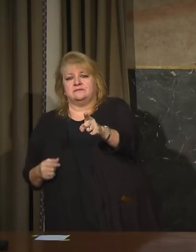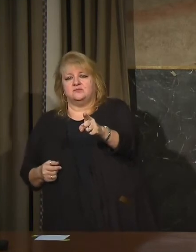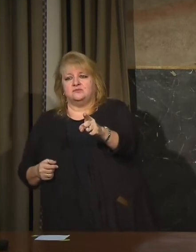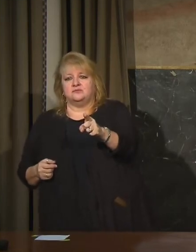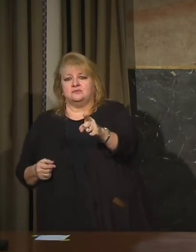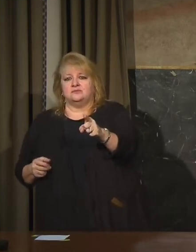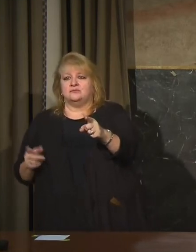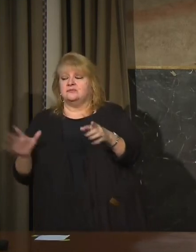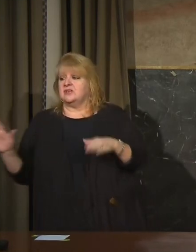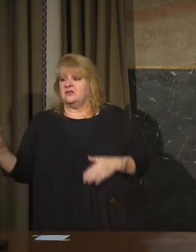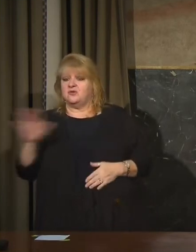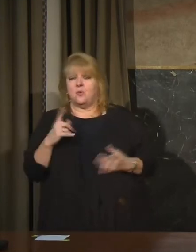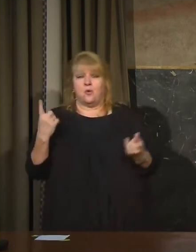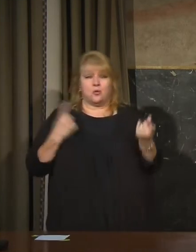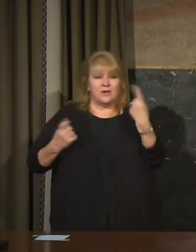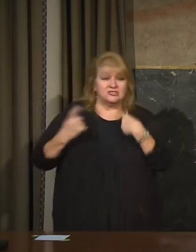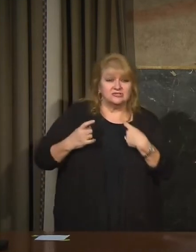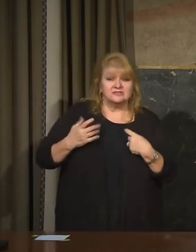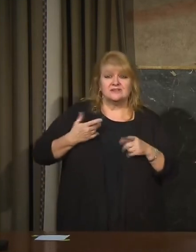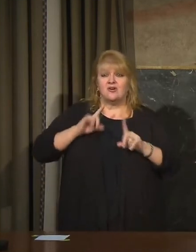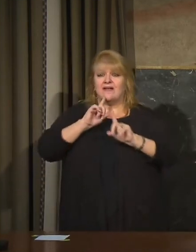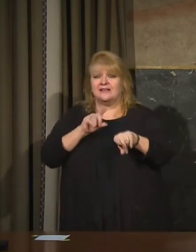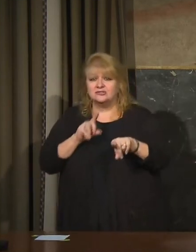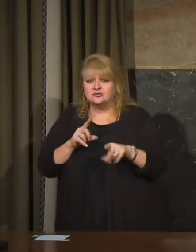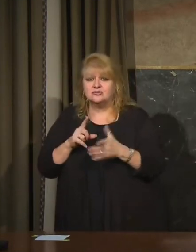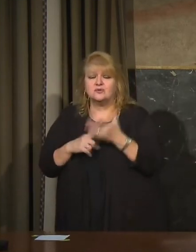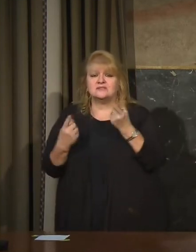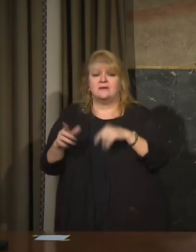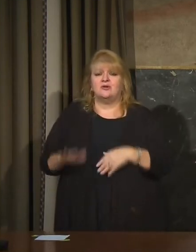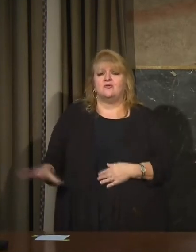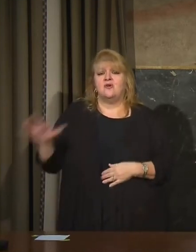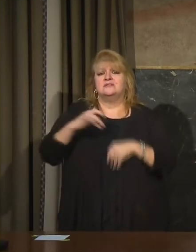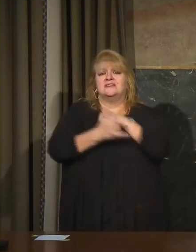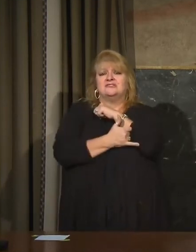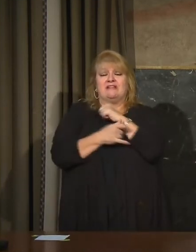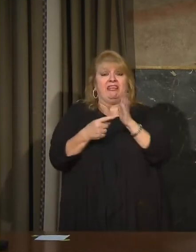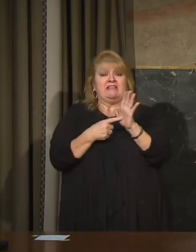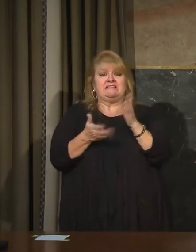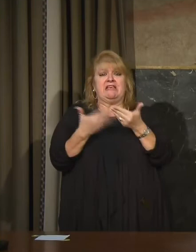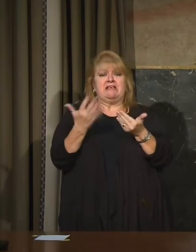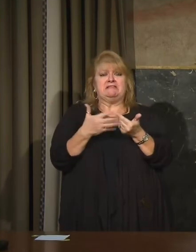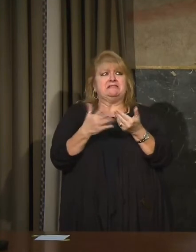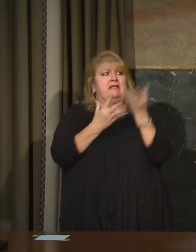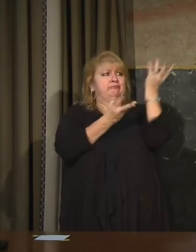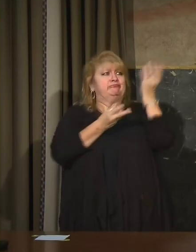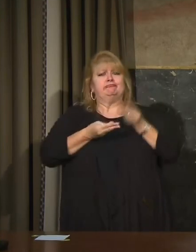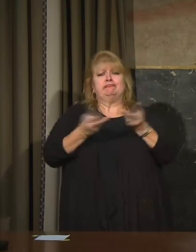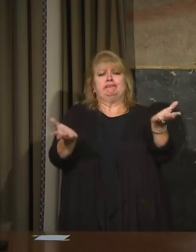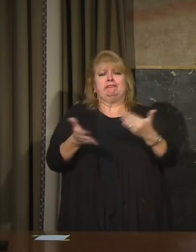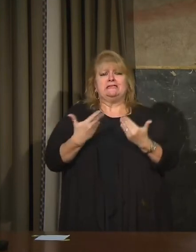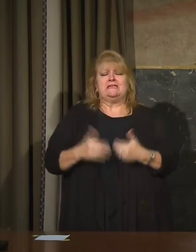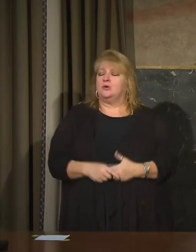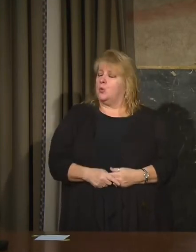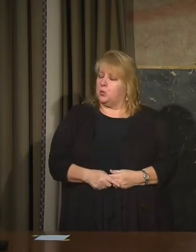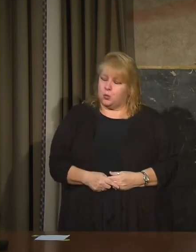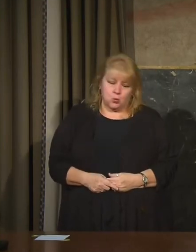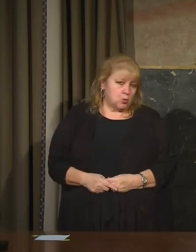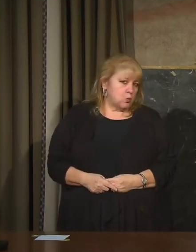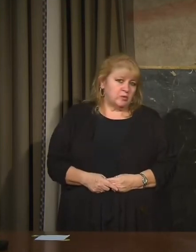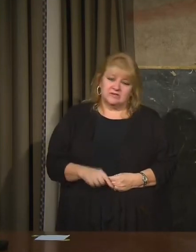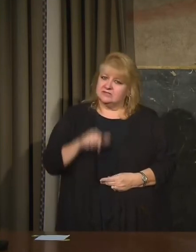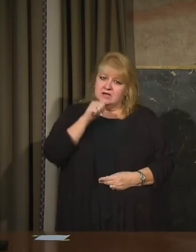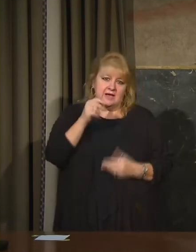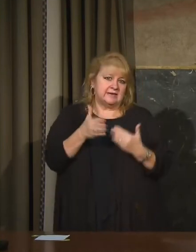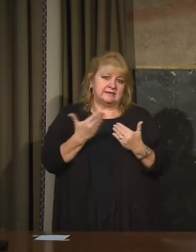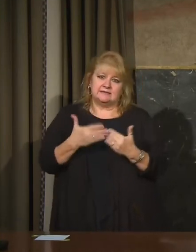from the questions and the answers and what's happening across the country, there's nothing easy about this process. But I will tell you,